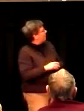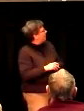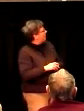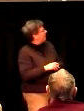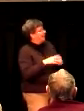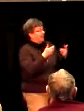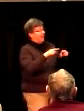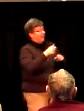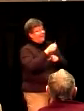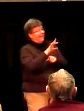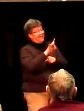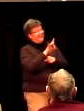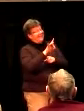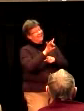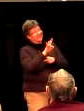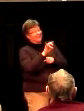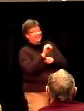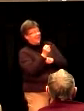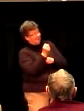By the 1870s,